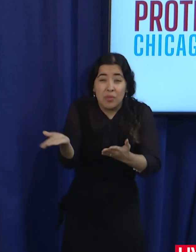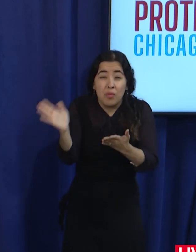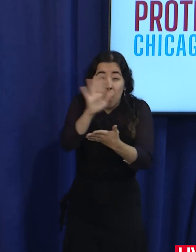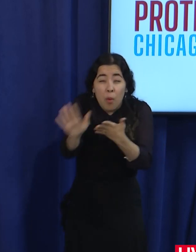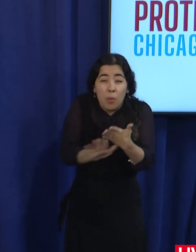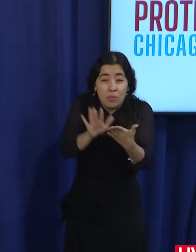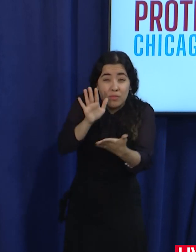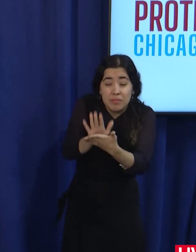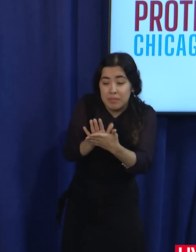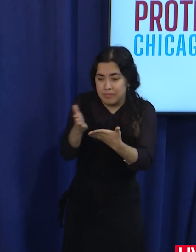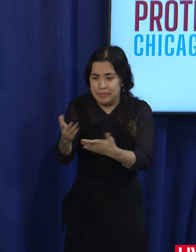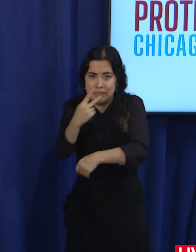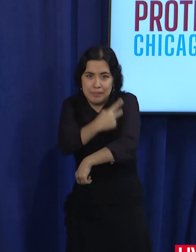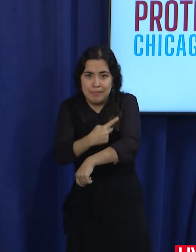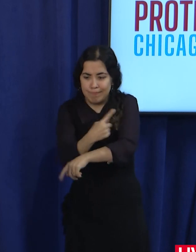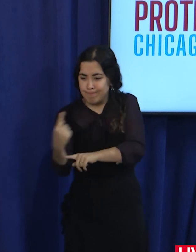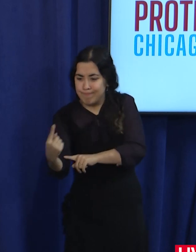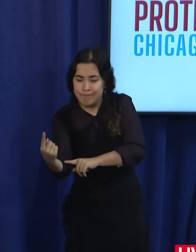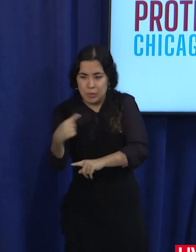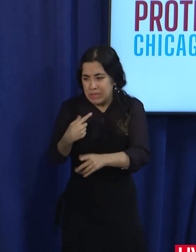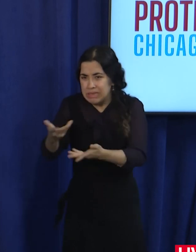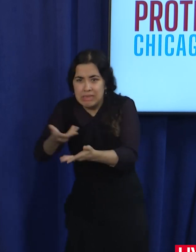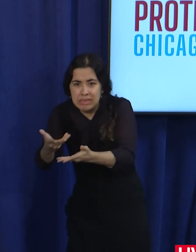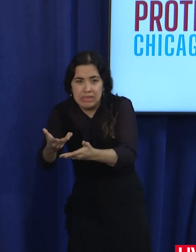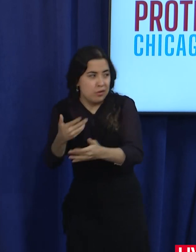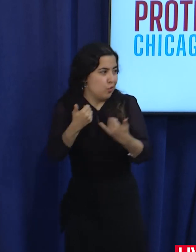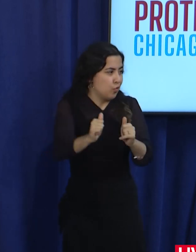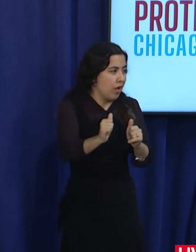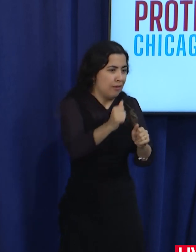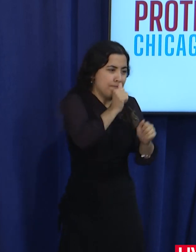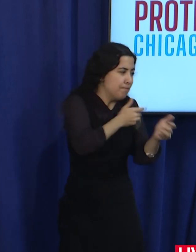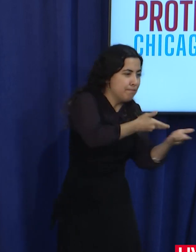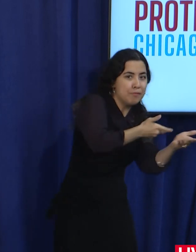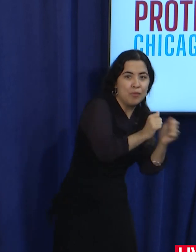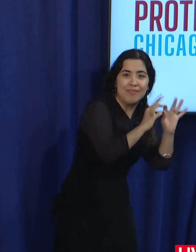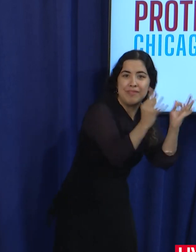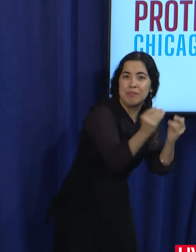to be there with the family members as well. So there